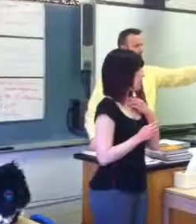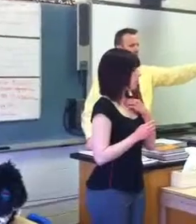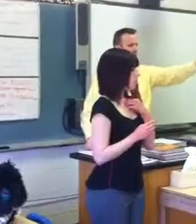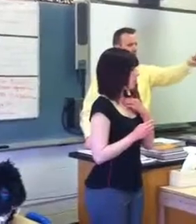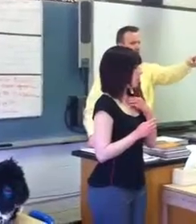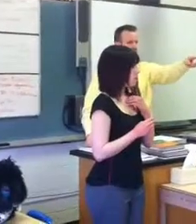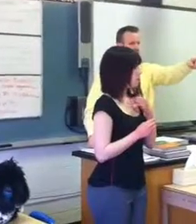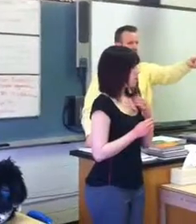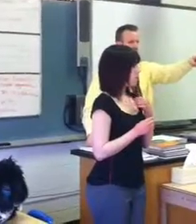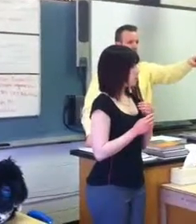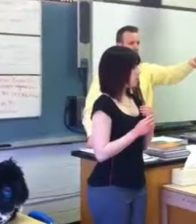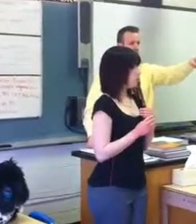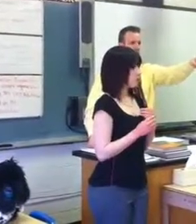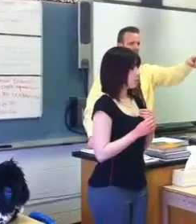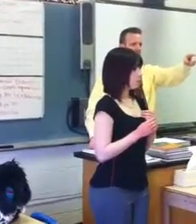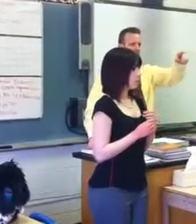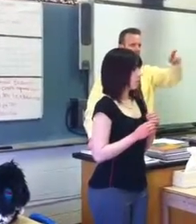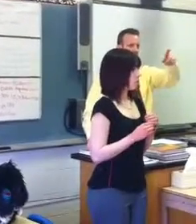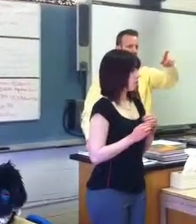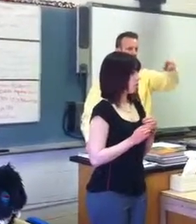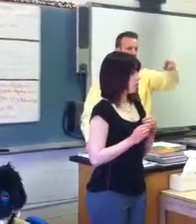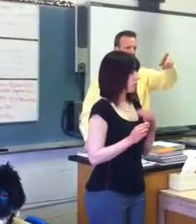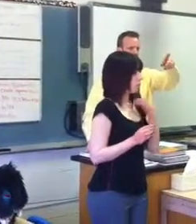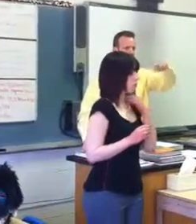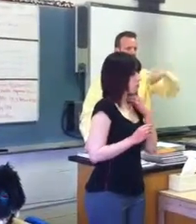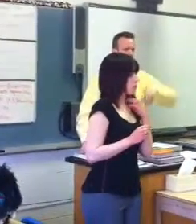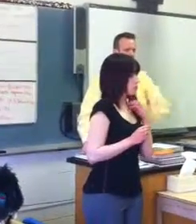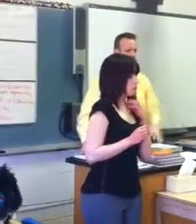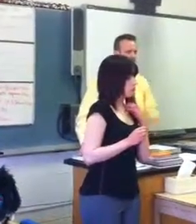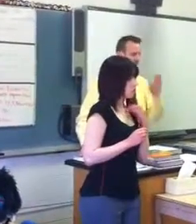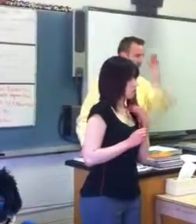Eliza was Meg, Felix, and Miguel.